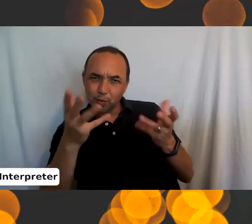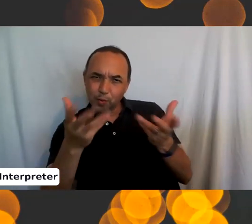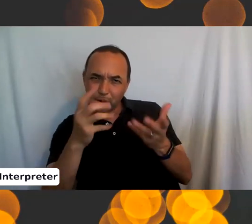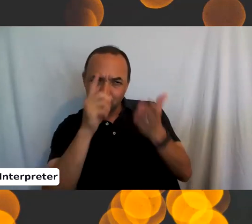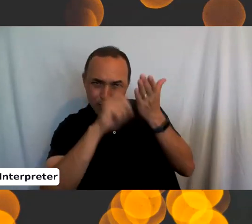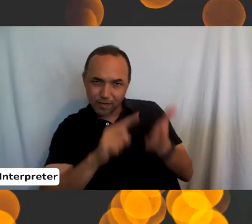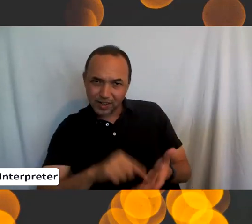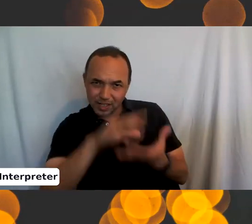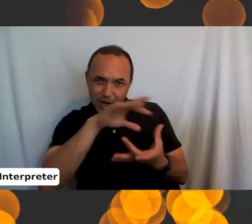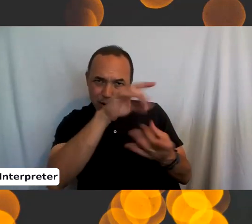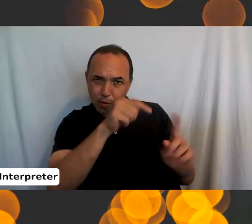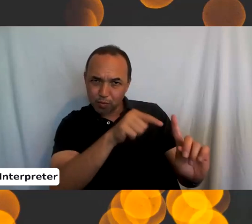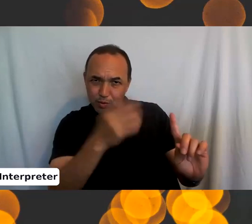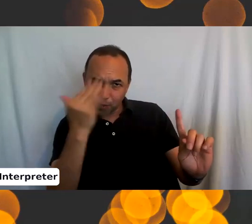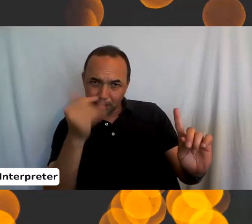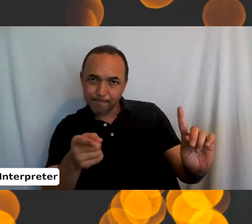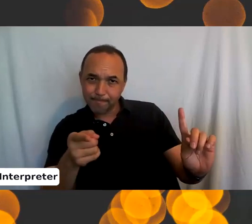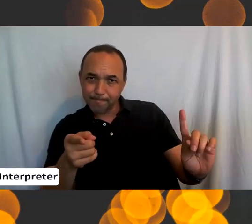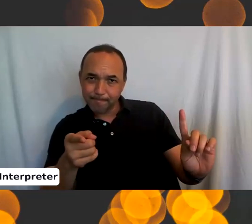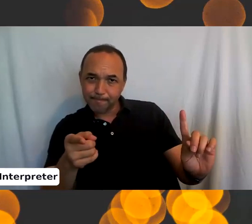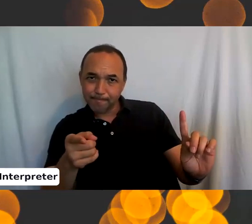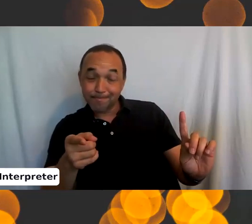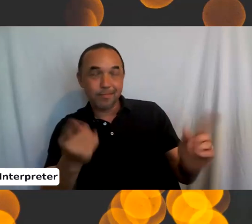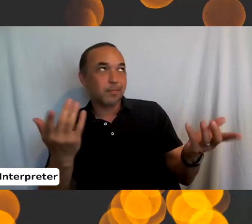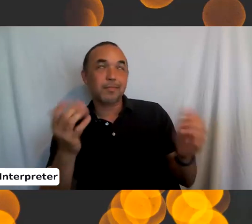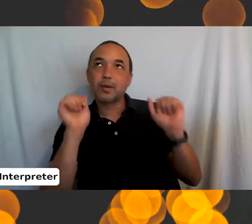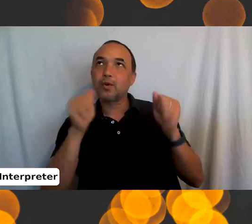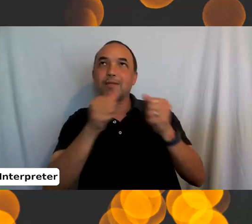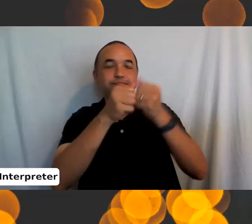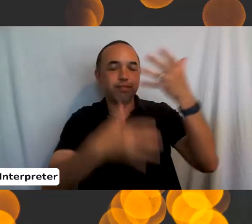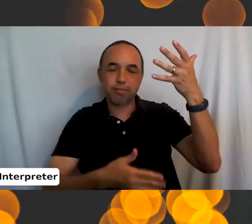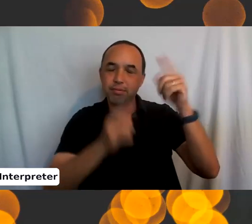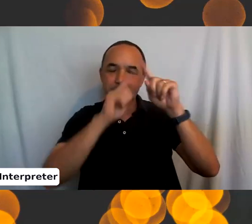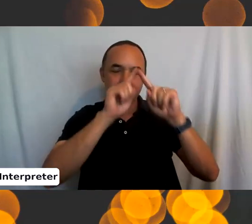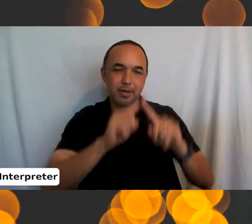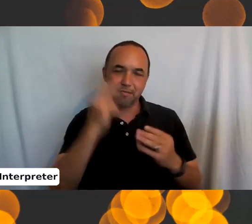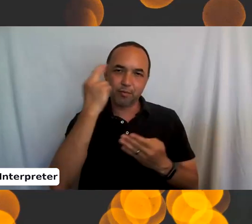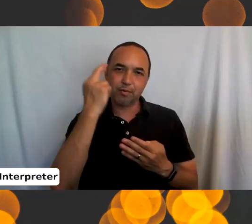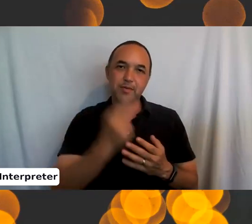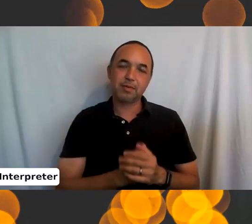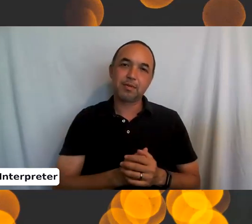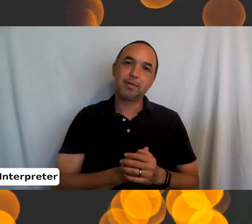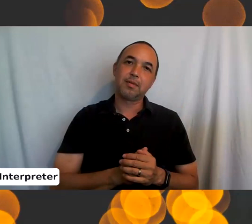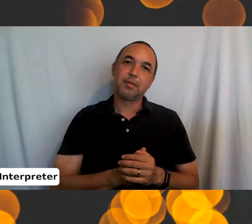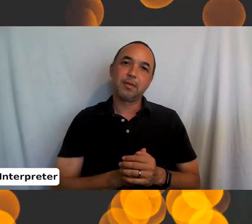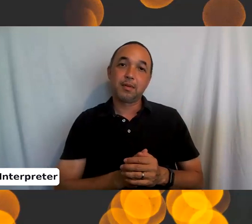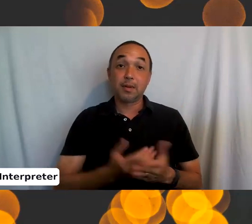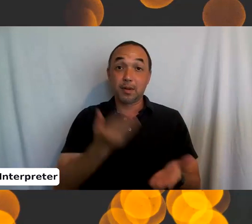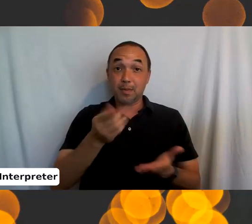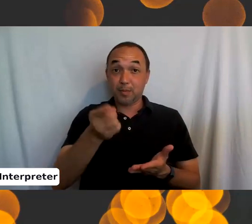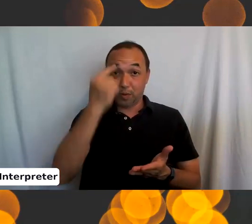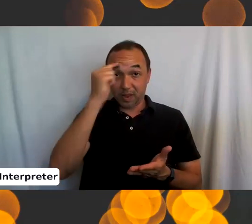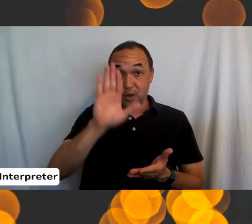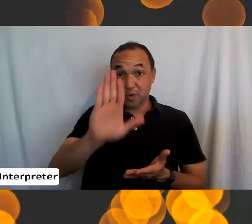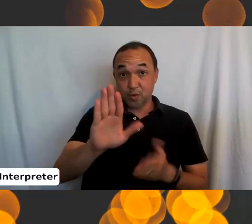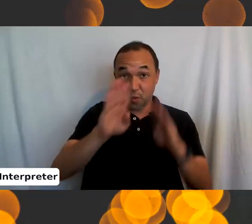paranormal? And it could be a number of different reasons. It could be, you feel your house is haunted.